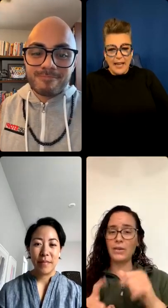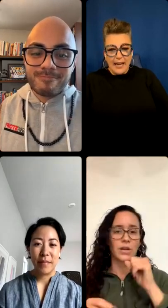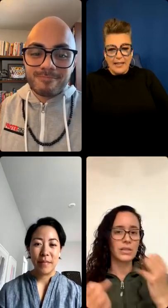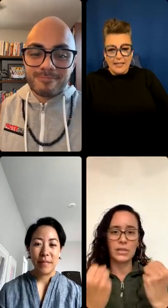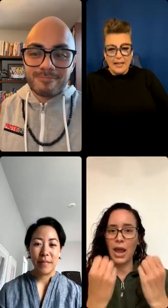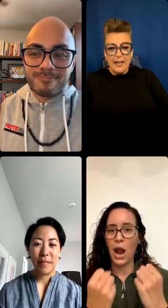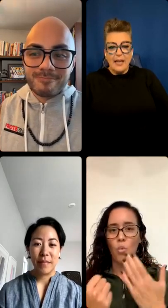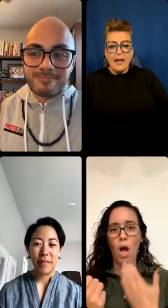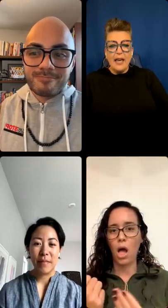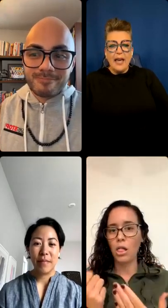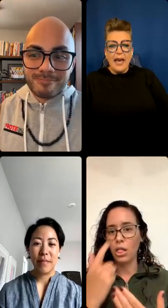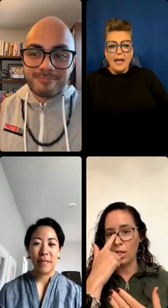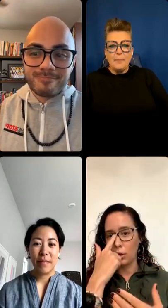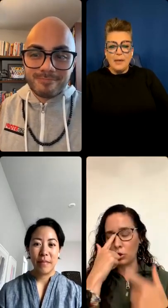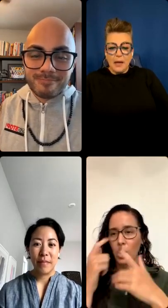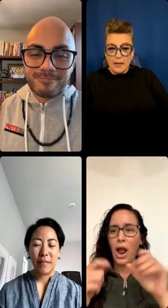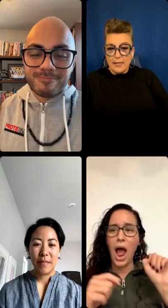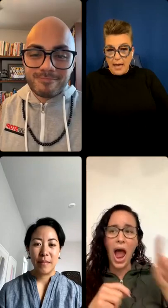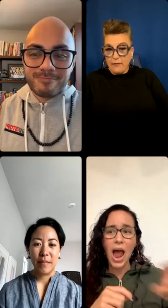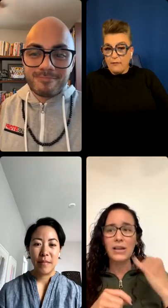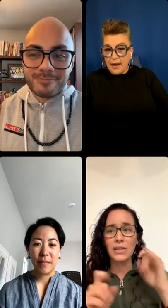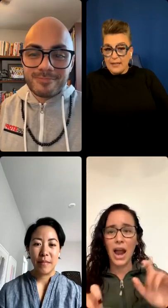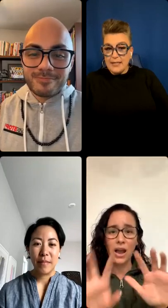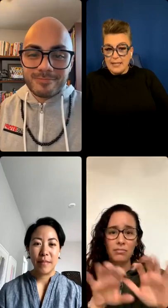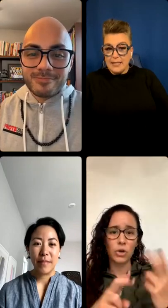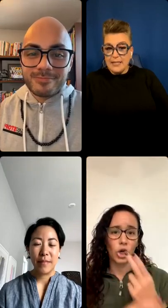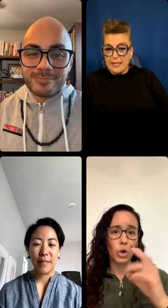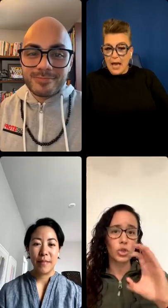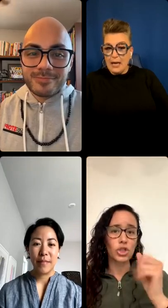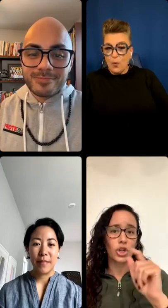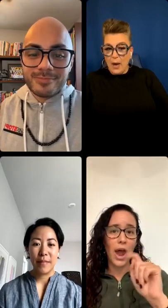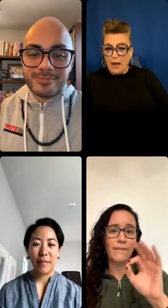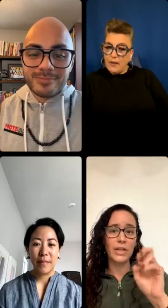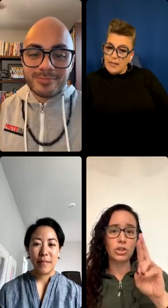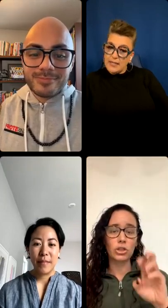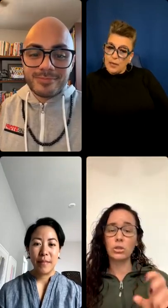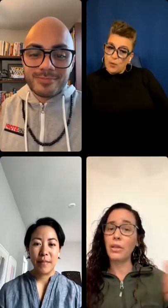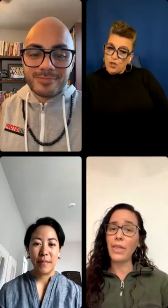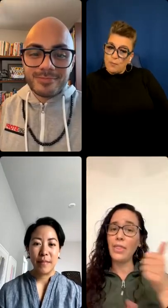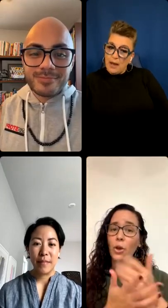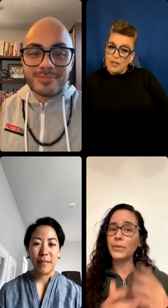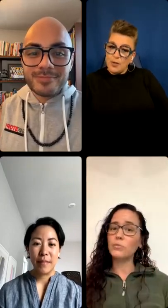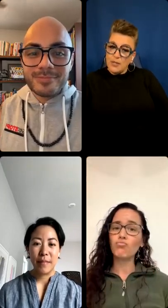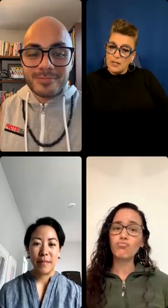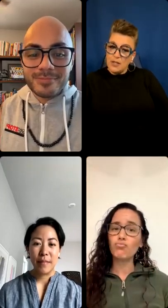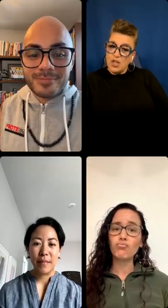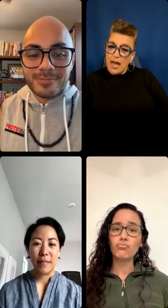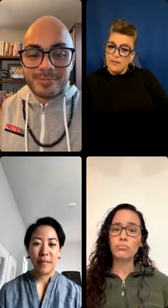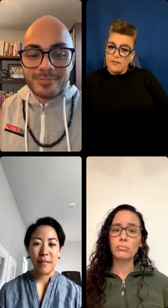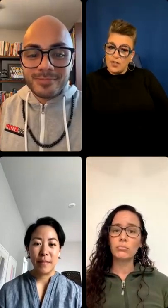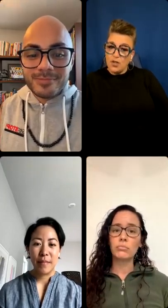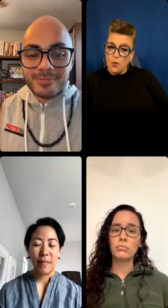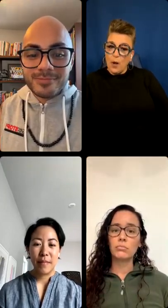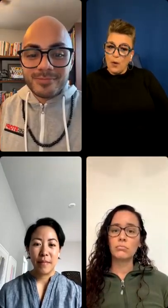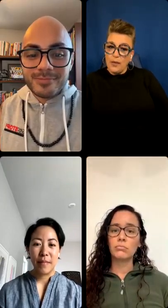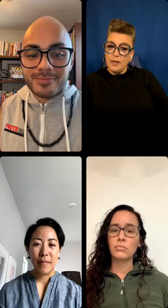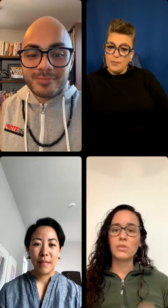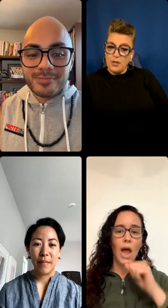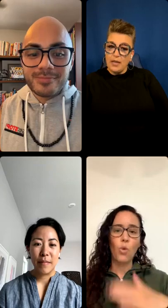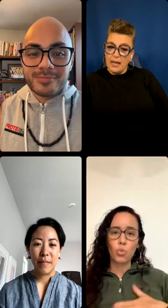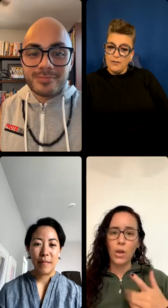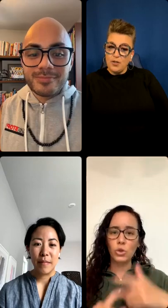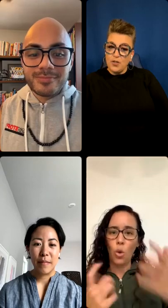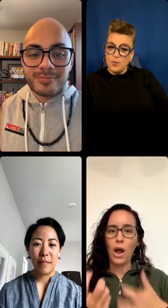really liked. And because that friend didn't sign well, they said, would you mind using the chat feature while